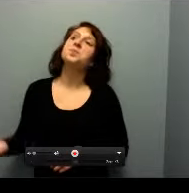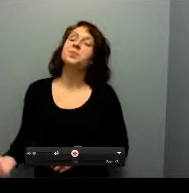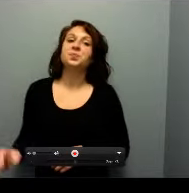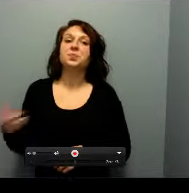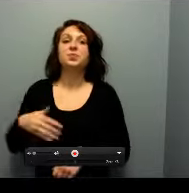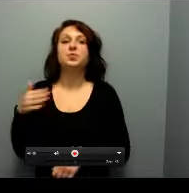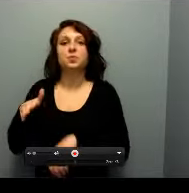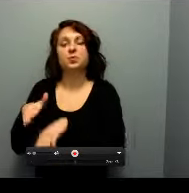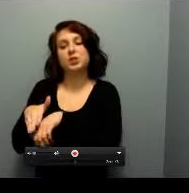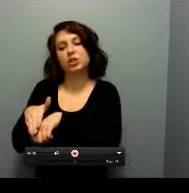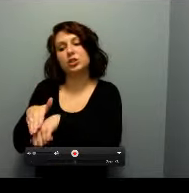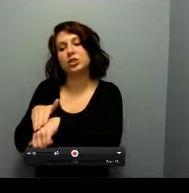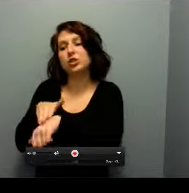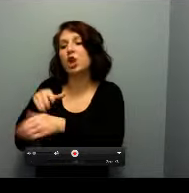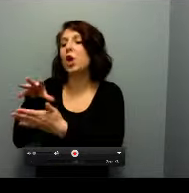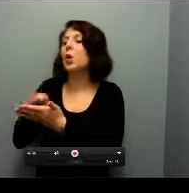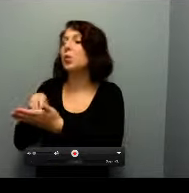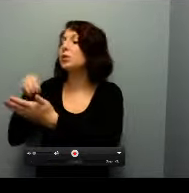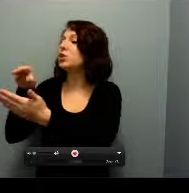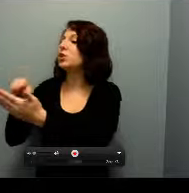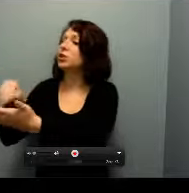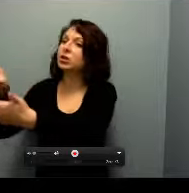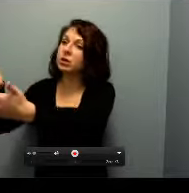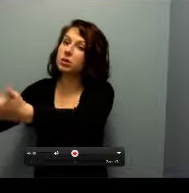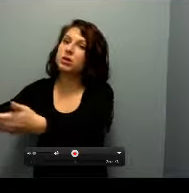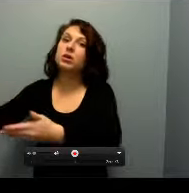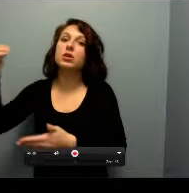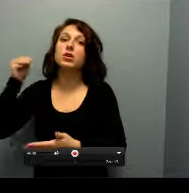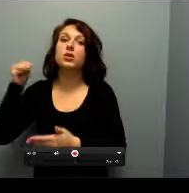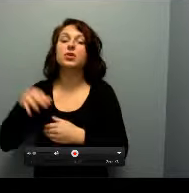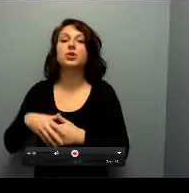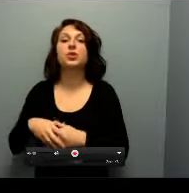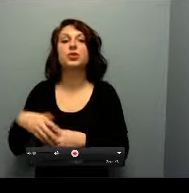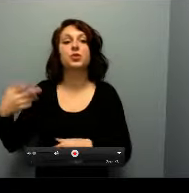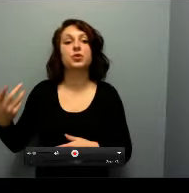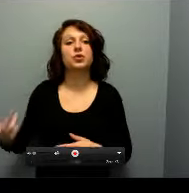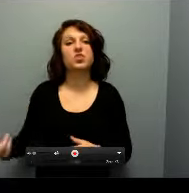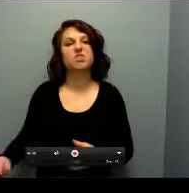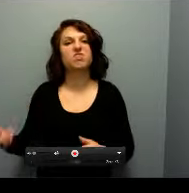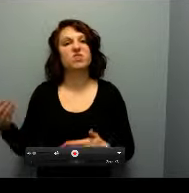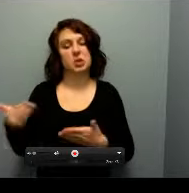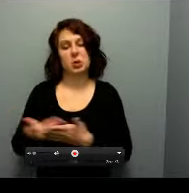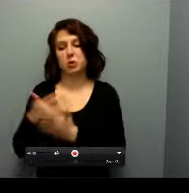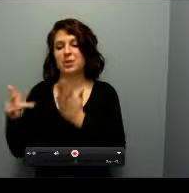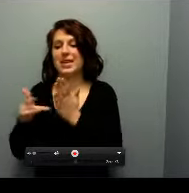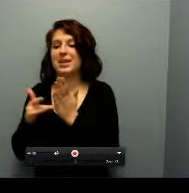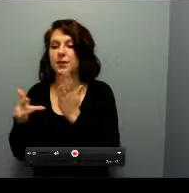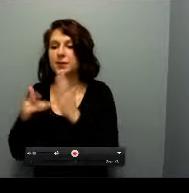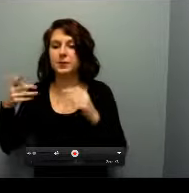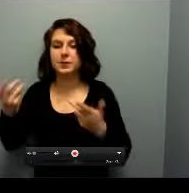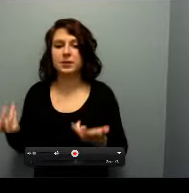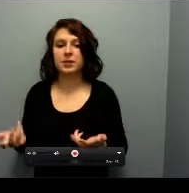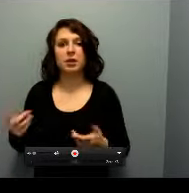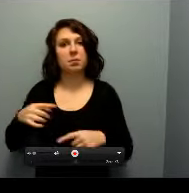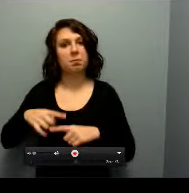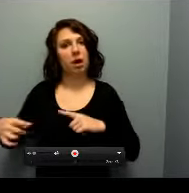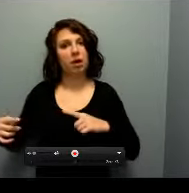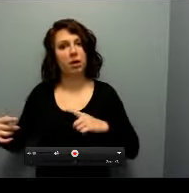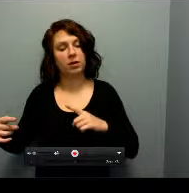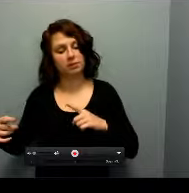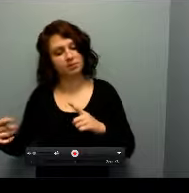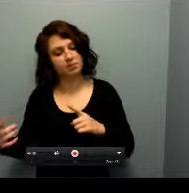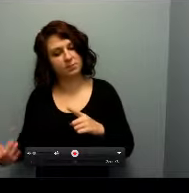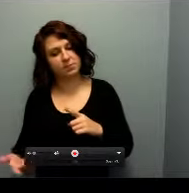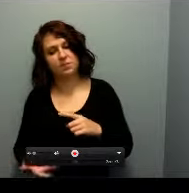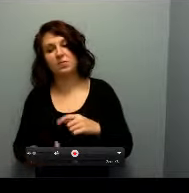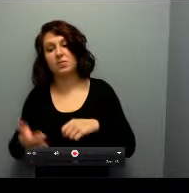older. Sometimes it takes us a little longer. Lots of new technology, but